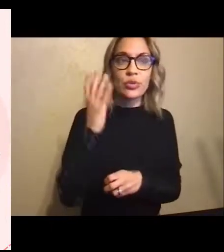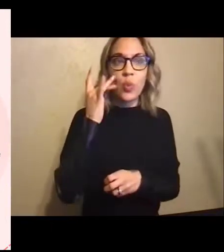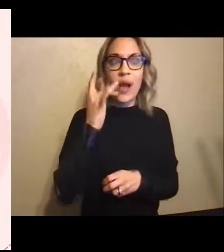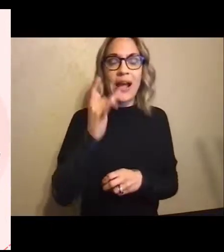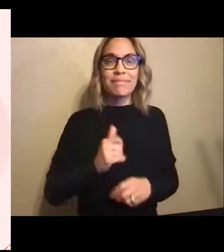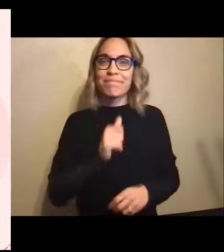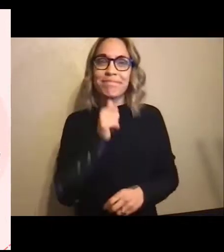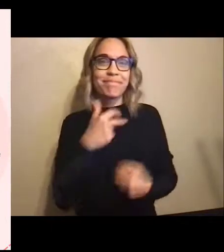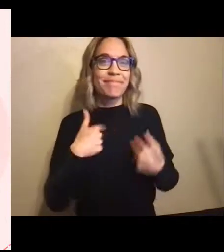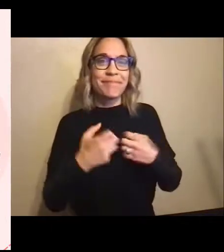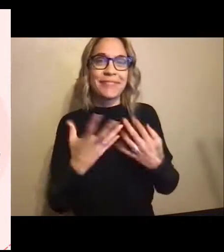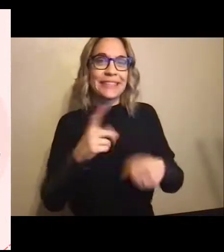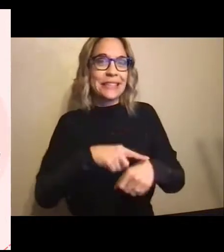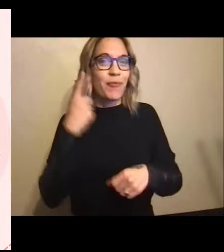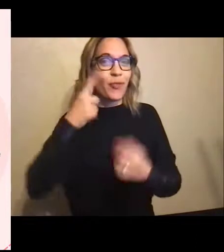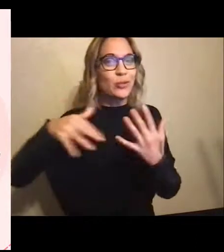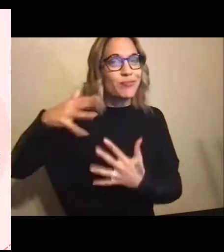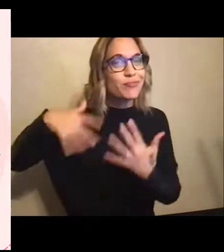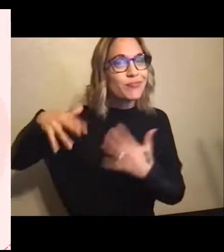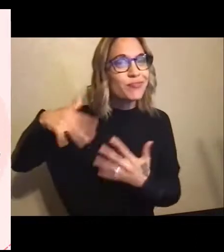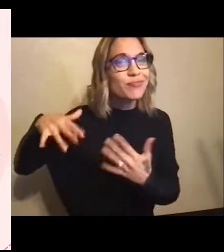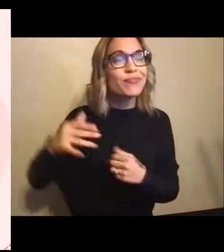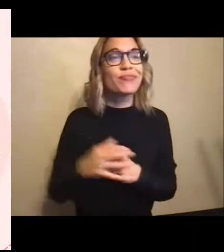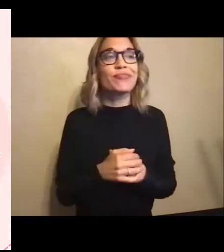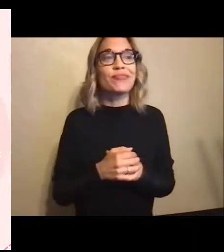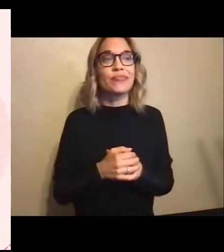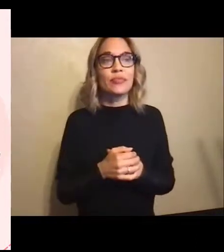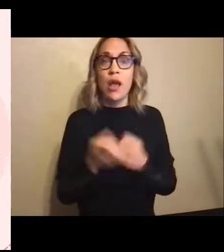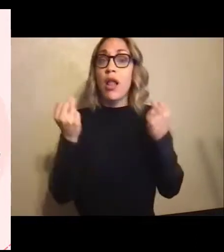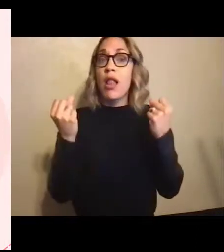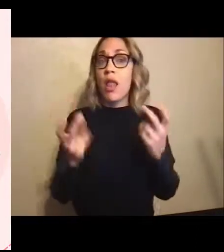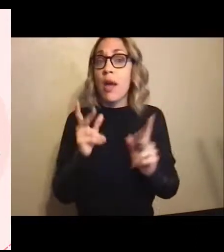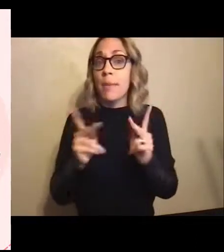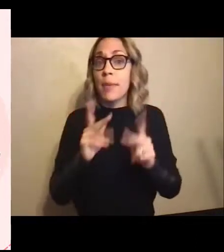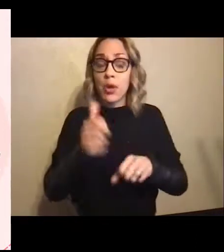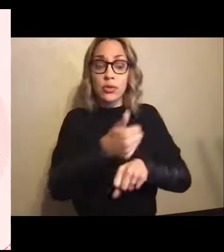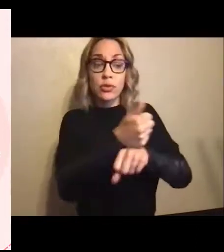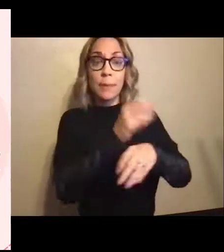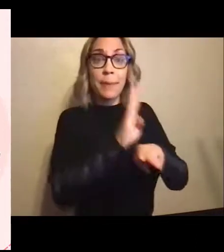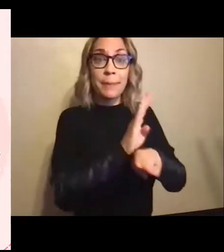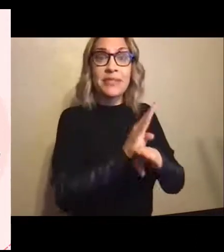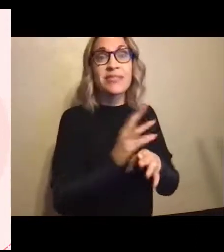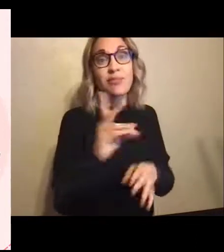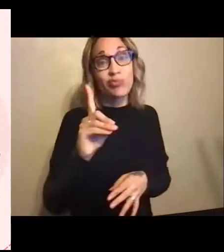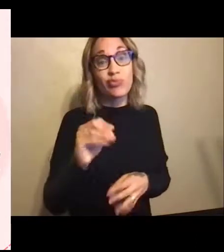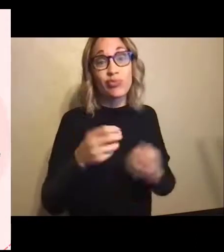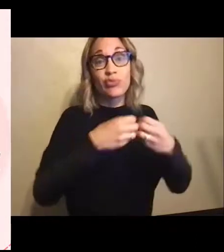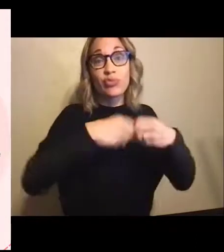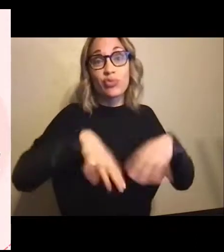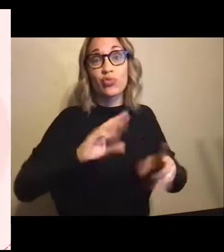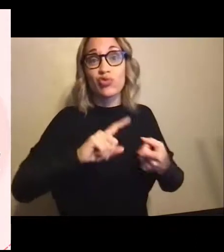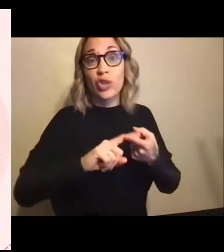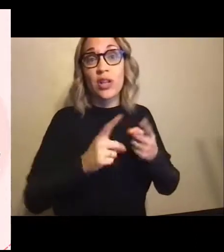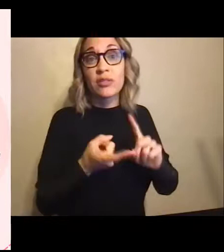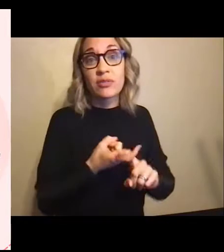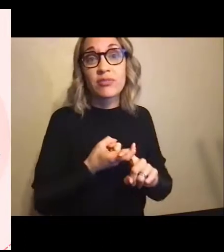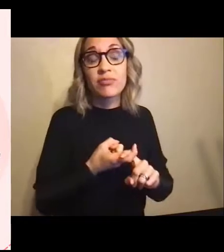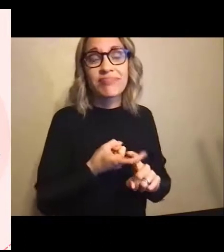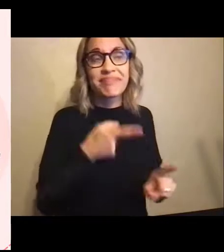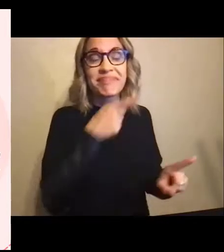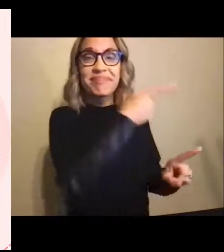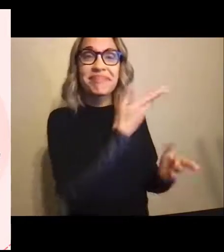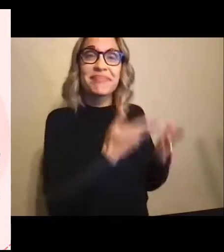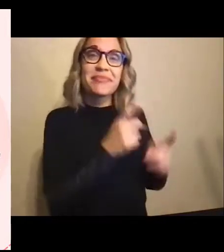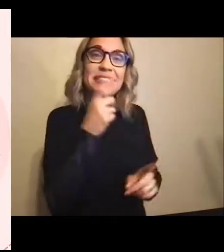Entrepreneurial life can be difficult. Sometimes we don't have a lot of time for socializing or interacting. When